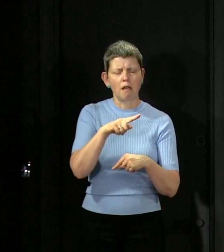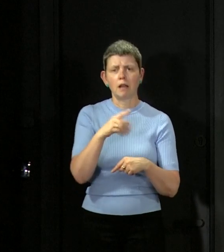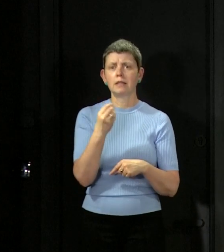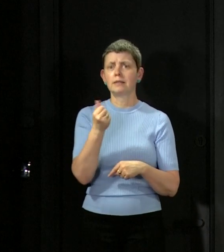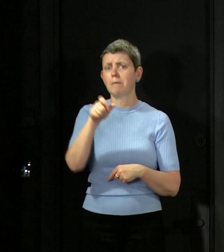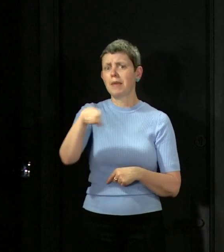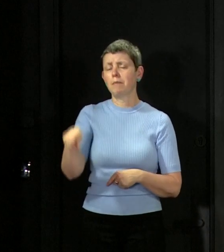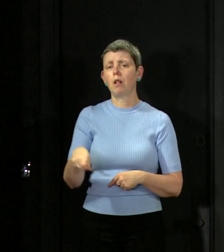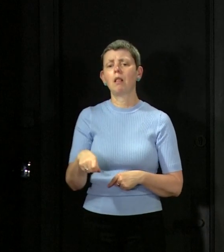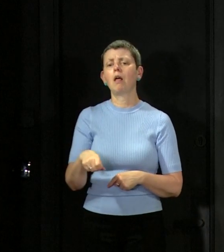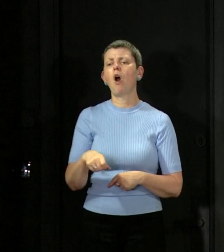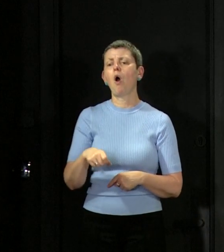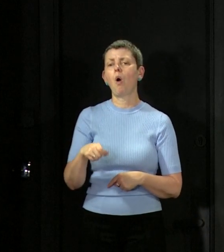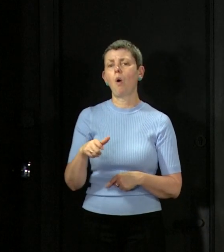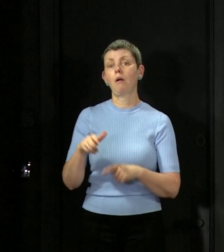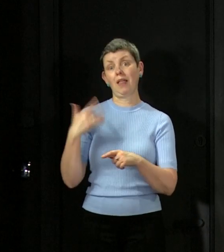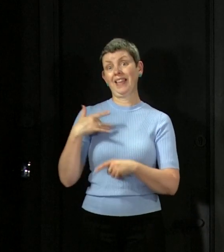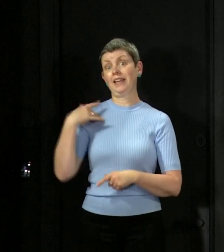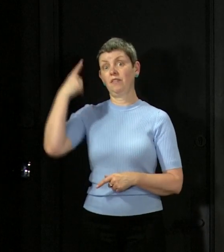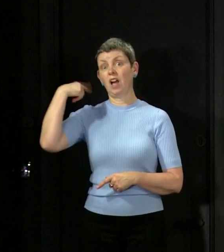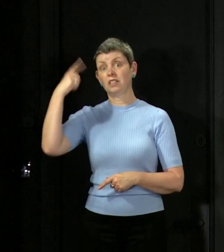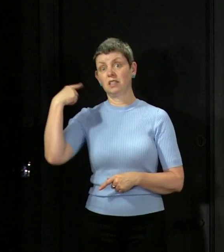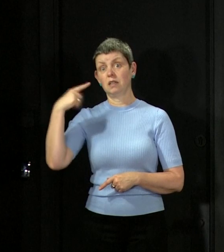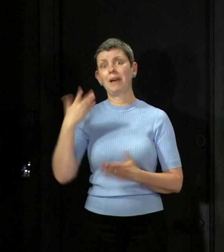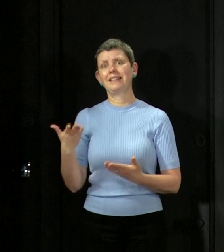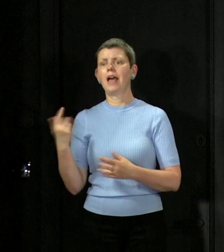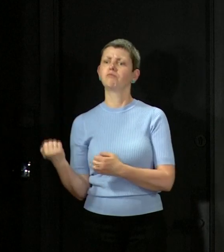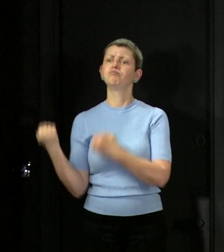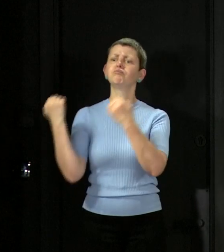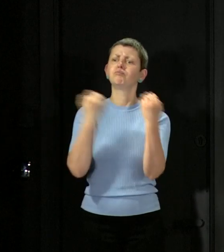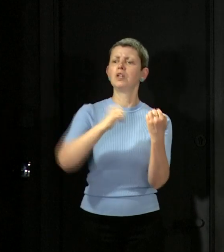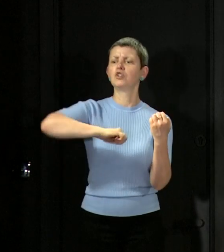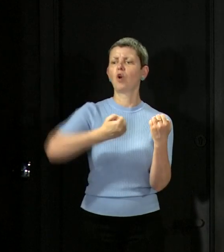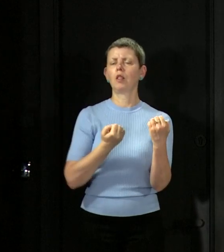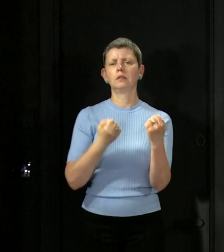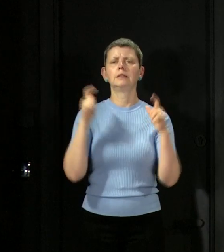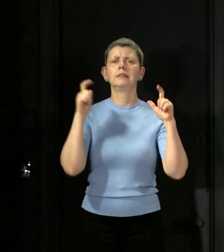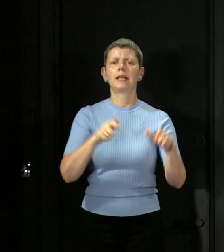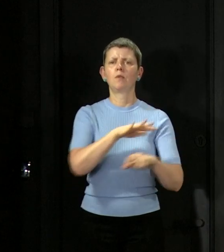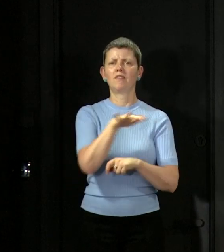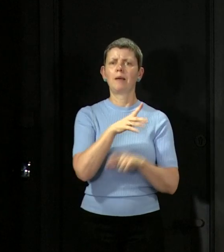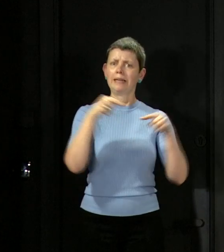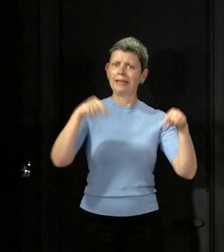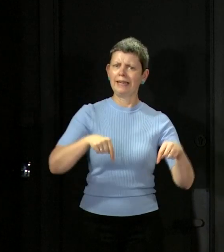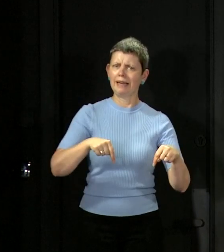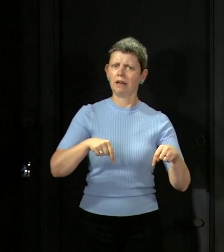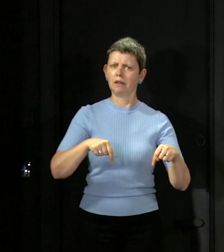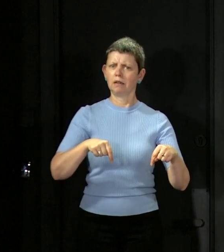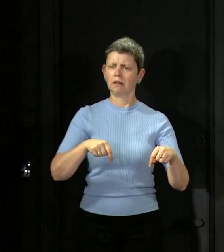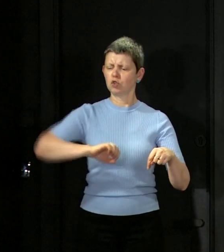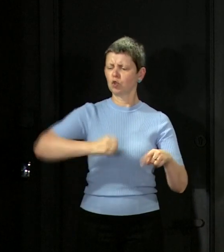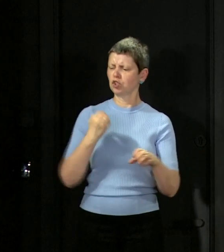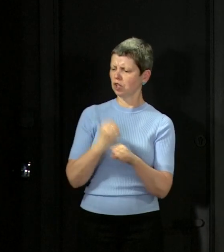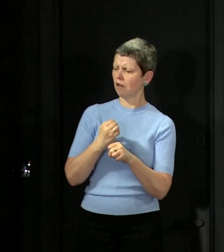London and coming to stay with family in parts of rural Scotland. What is the position of the Scottish Government on that? And if that's